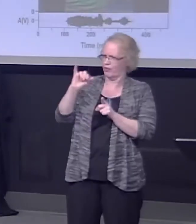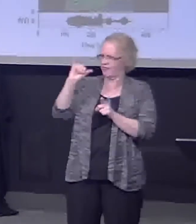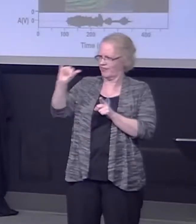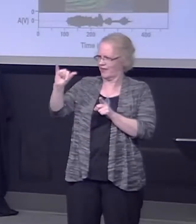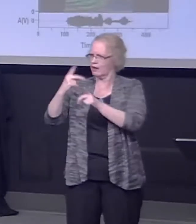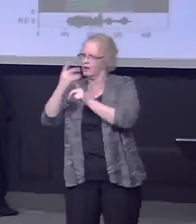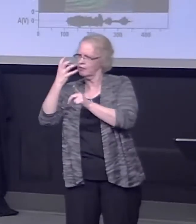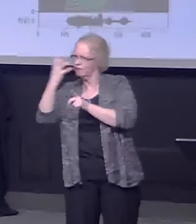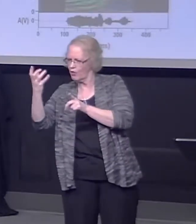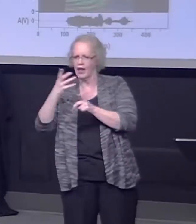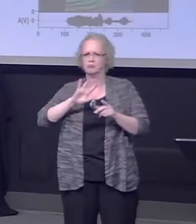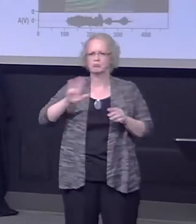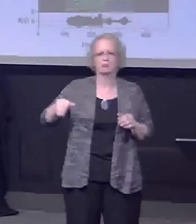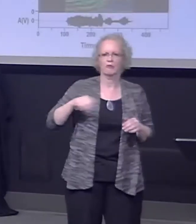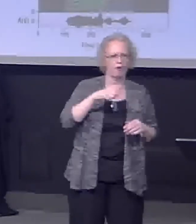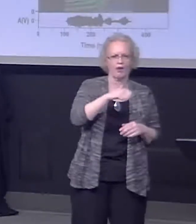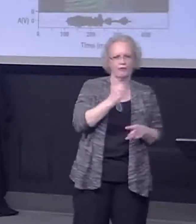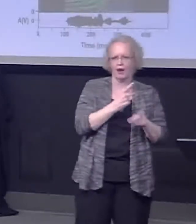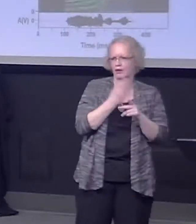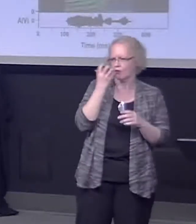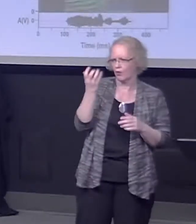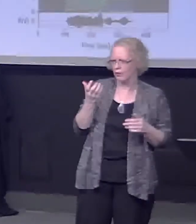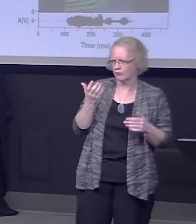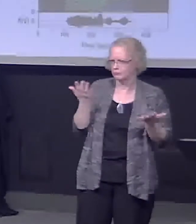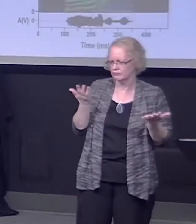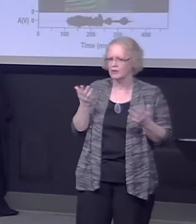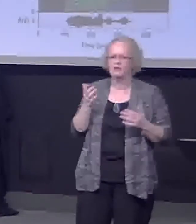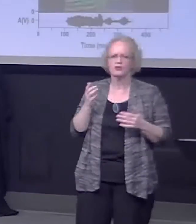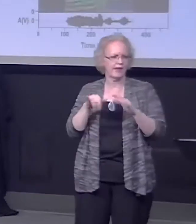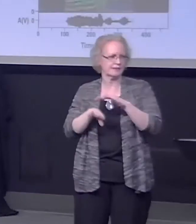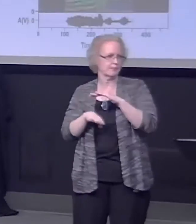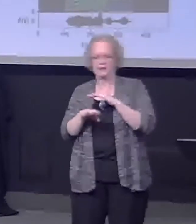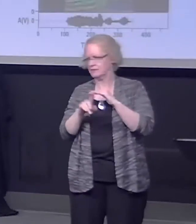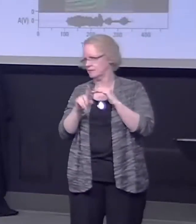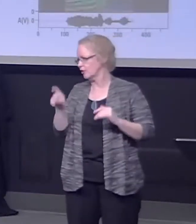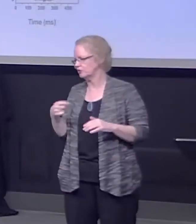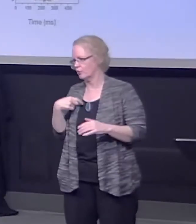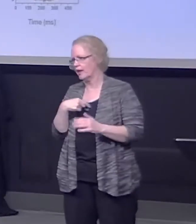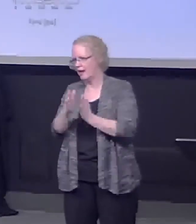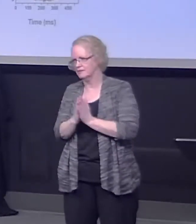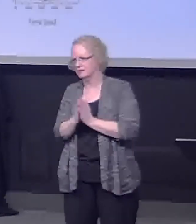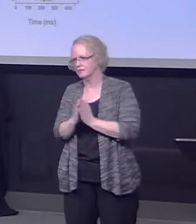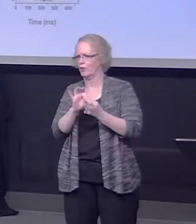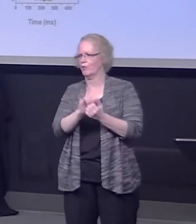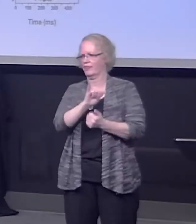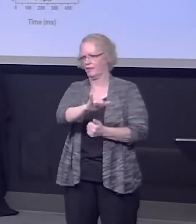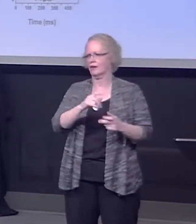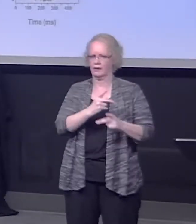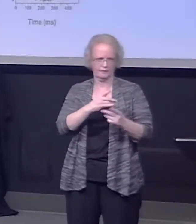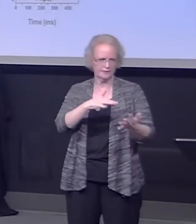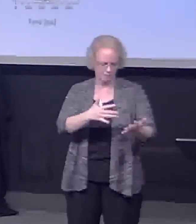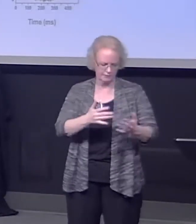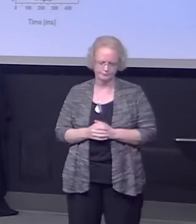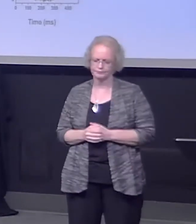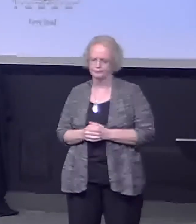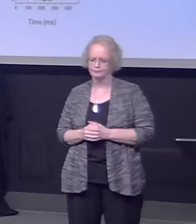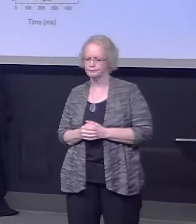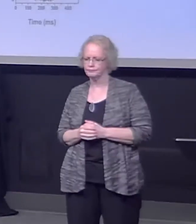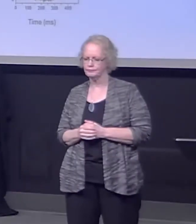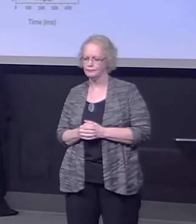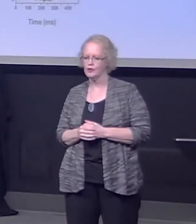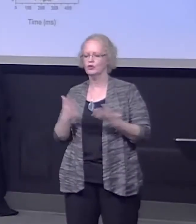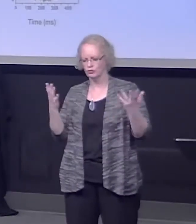that type of call? This is sort of the basic question that we're asking with these kinds of studies. And long